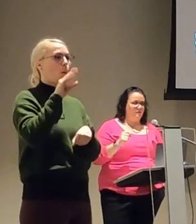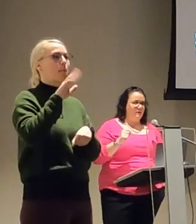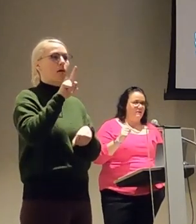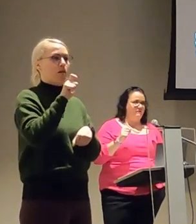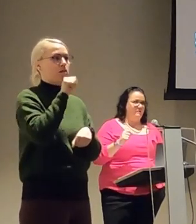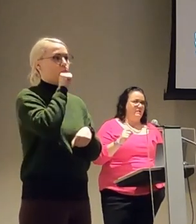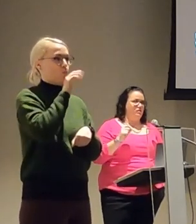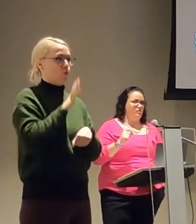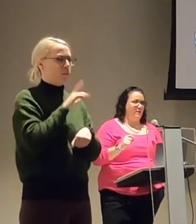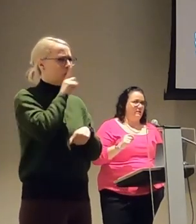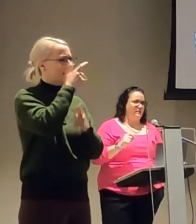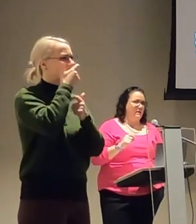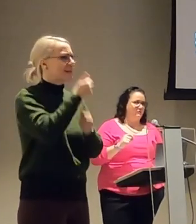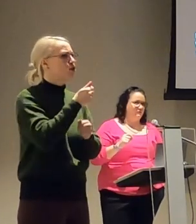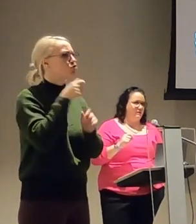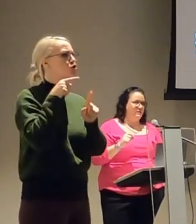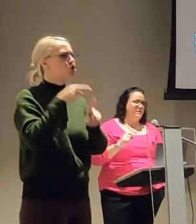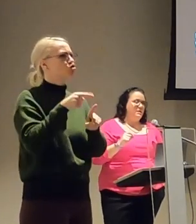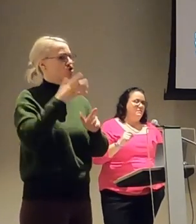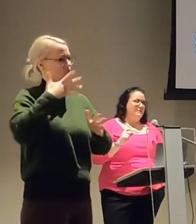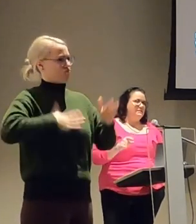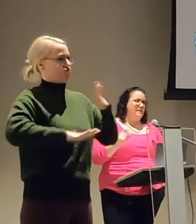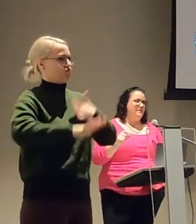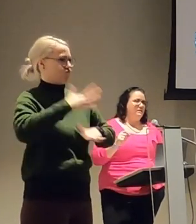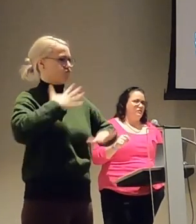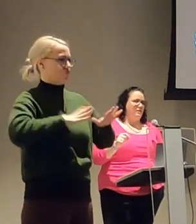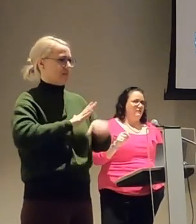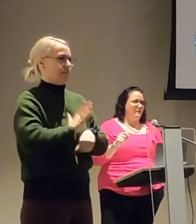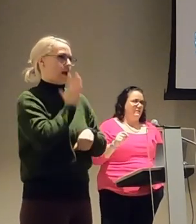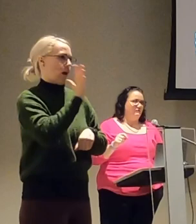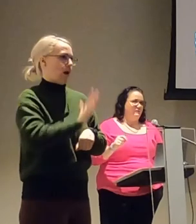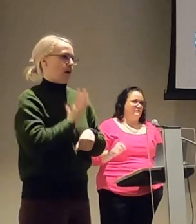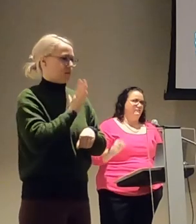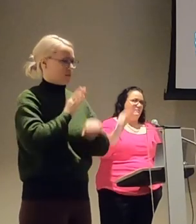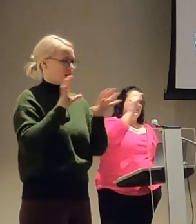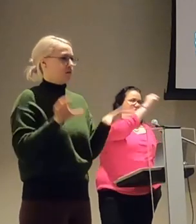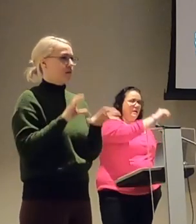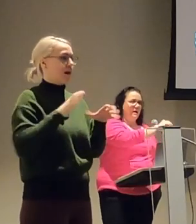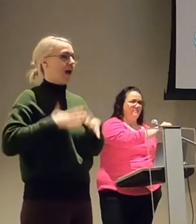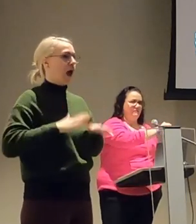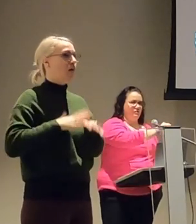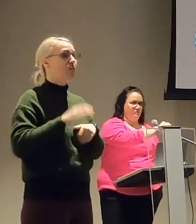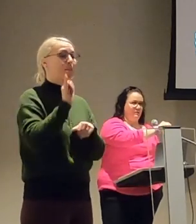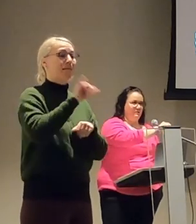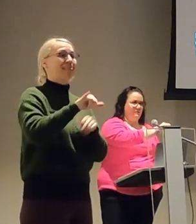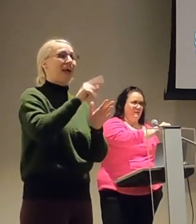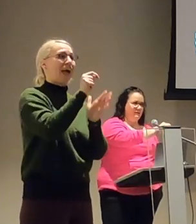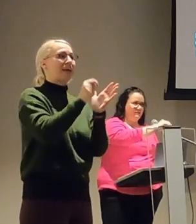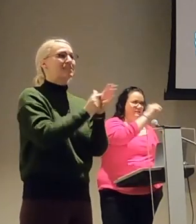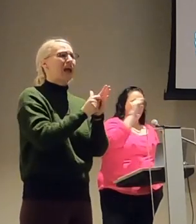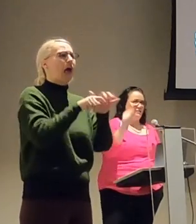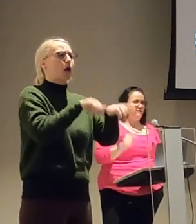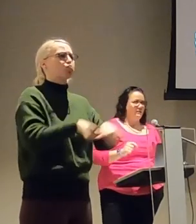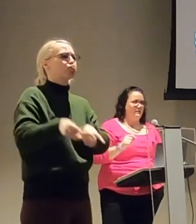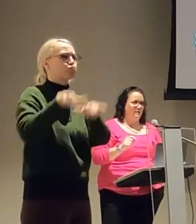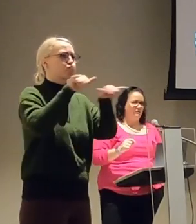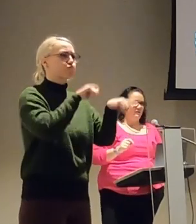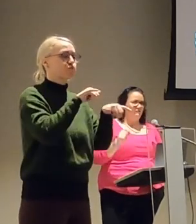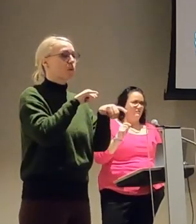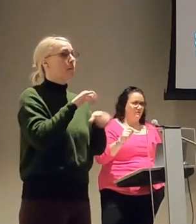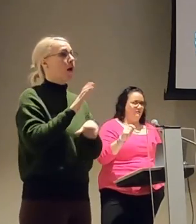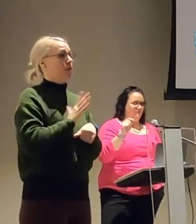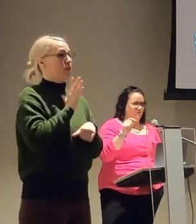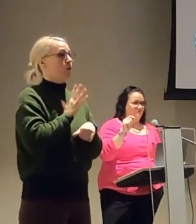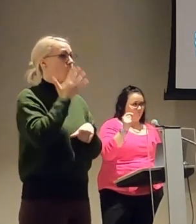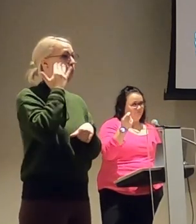she's wearing a very extravagant outfit, but it's not an extravagant outfit from the time of Judith. It is an extravagant